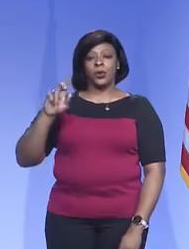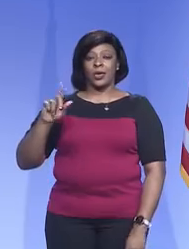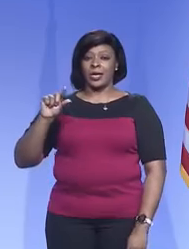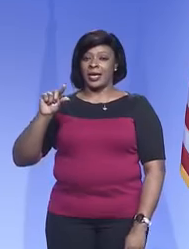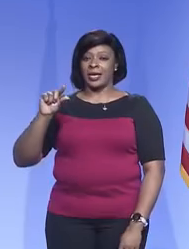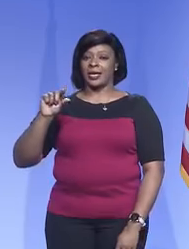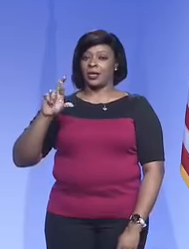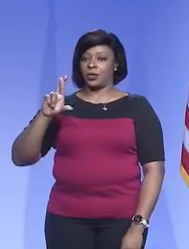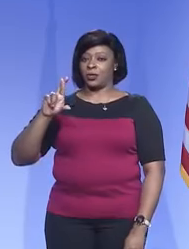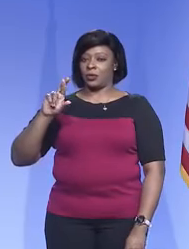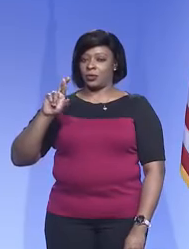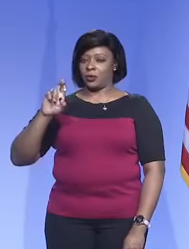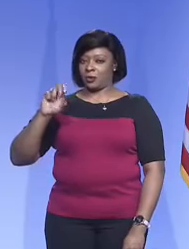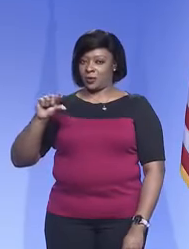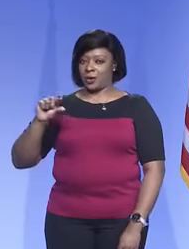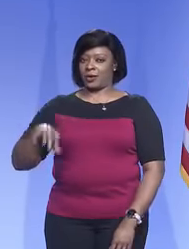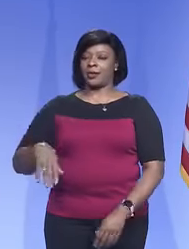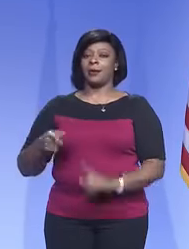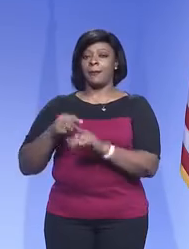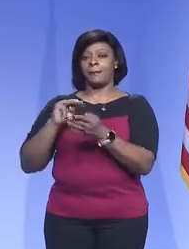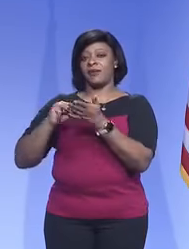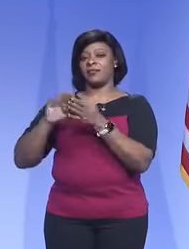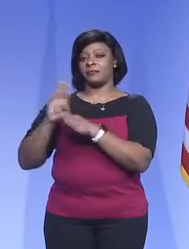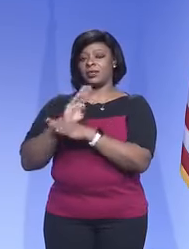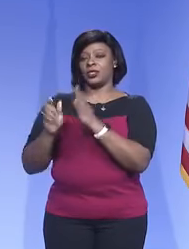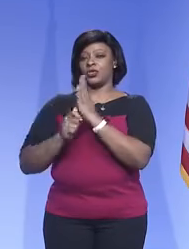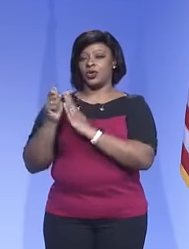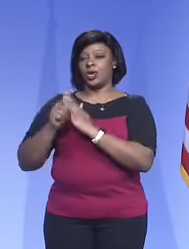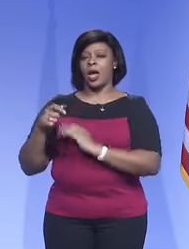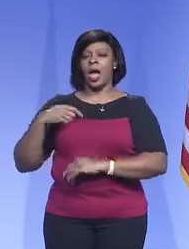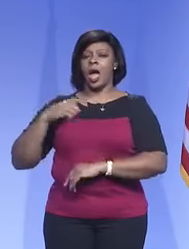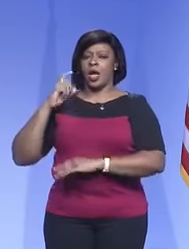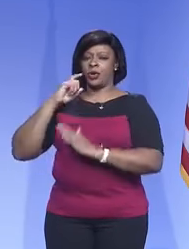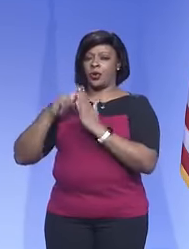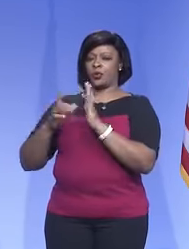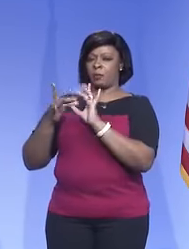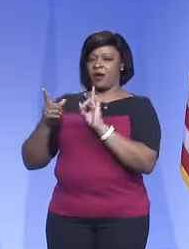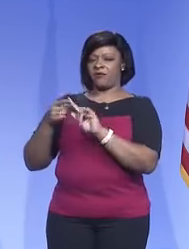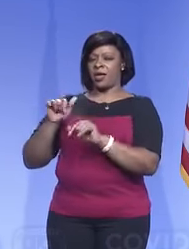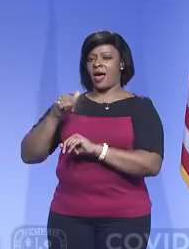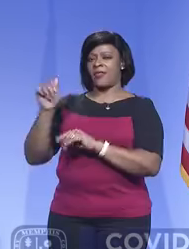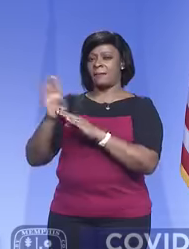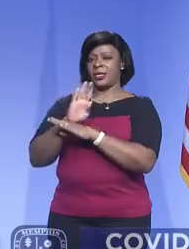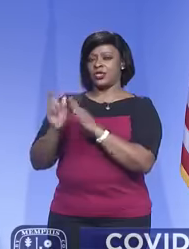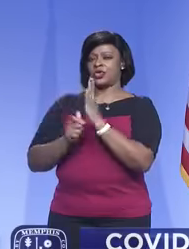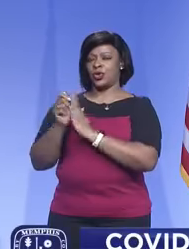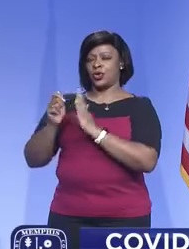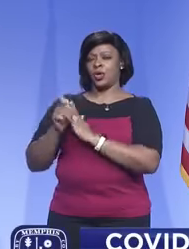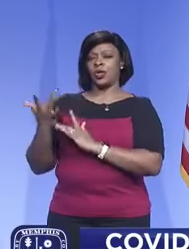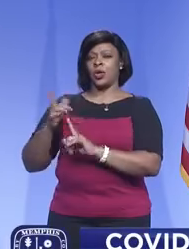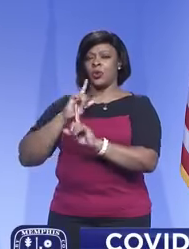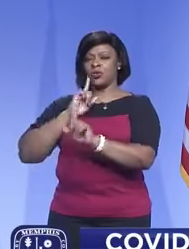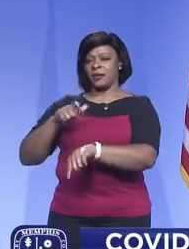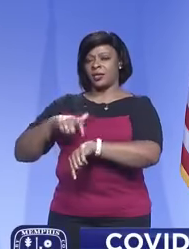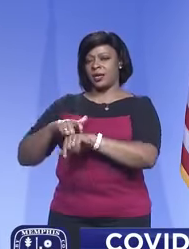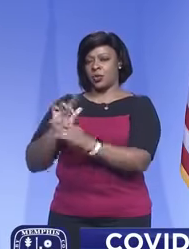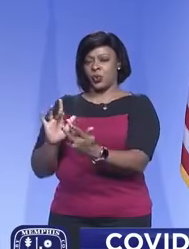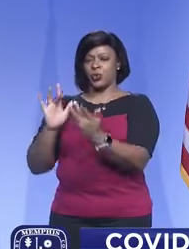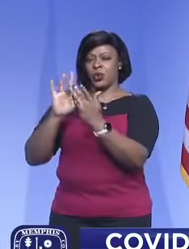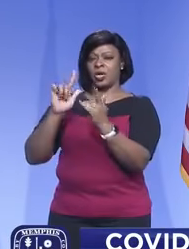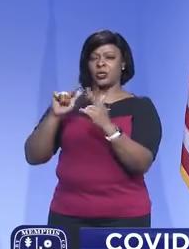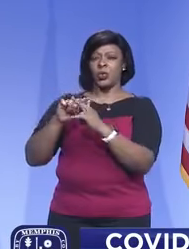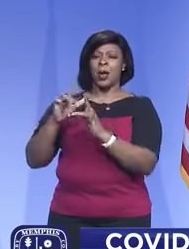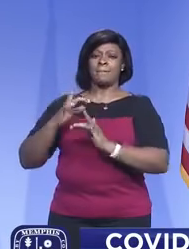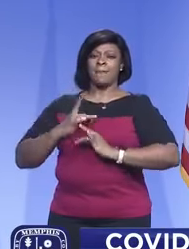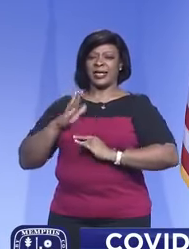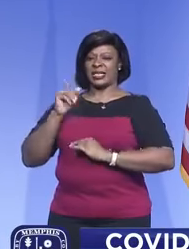Hi, I know from remarks at other press conferences about six weeks ago, the response time to reach out to a new positive